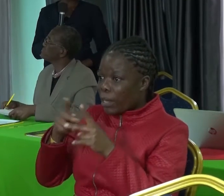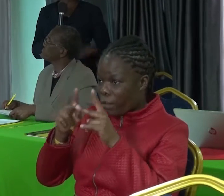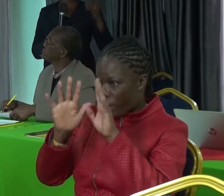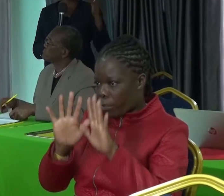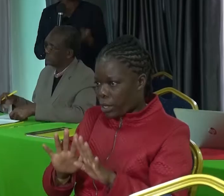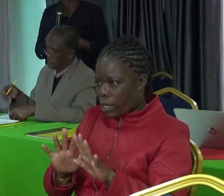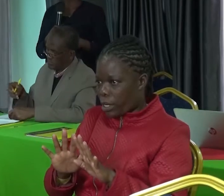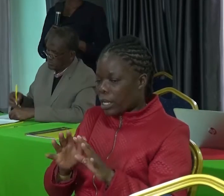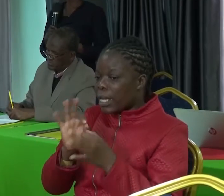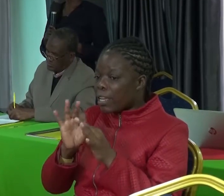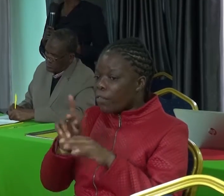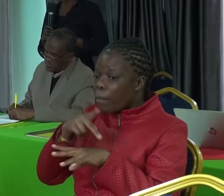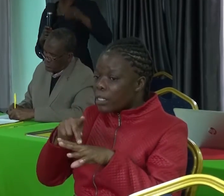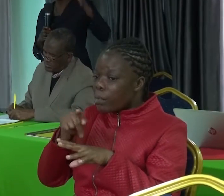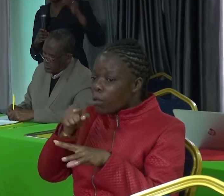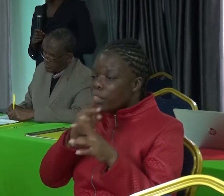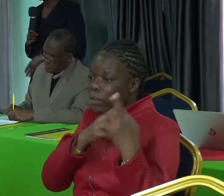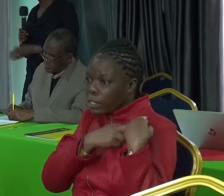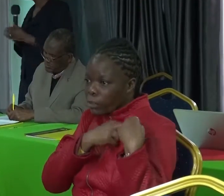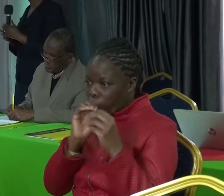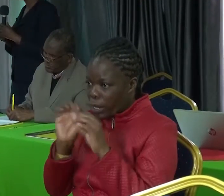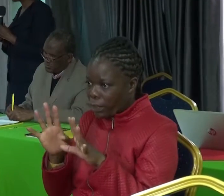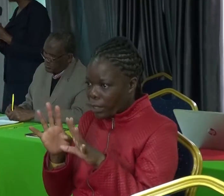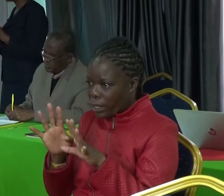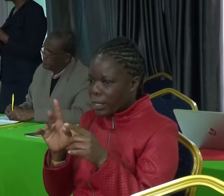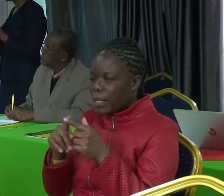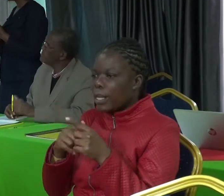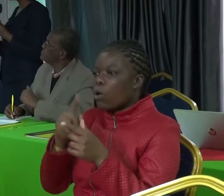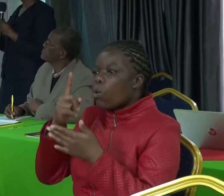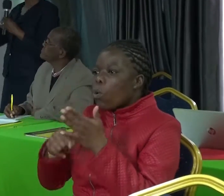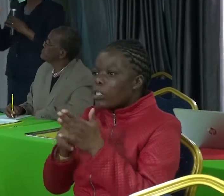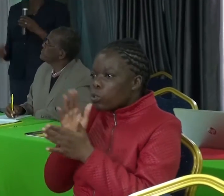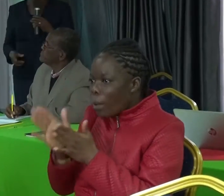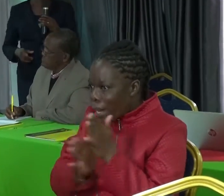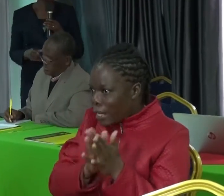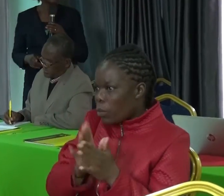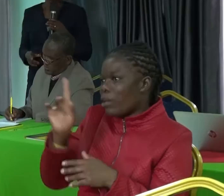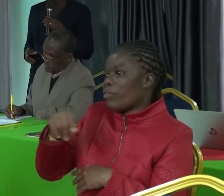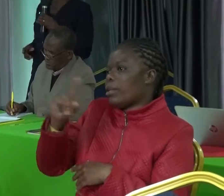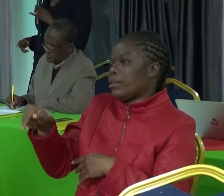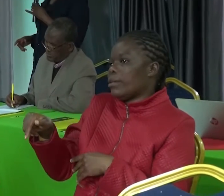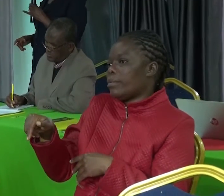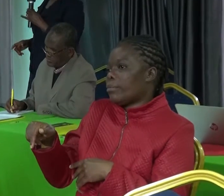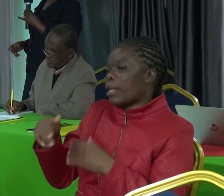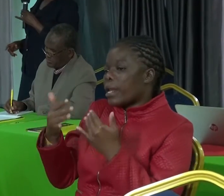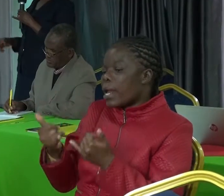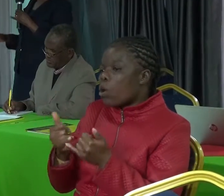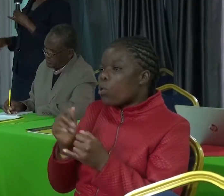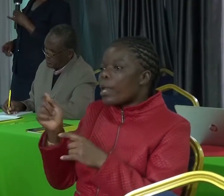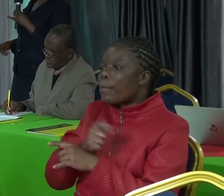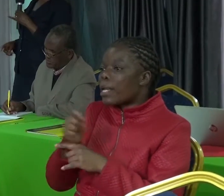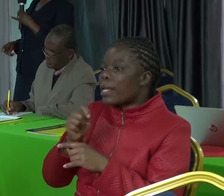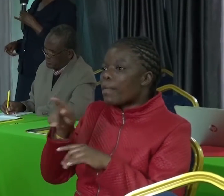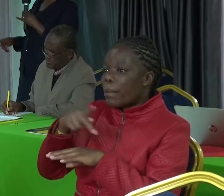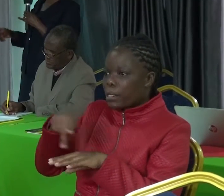don't, the school fails. What you want to do will fail. And we are training them. Then there will be